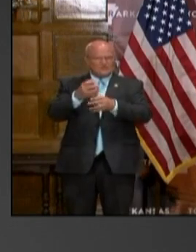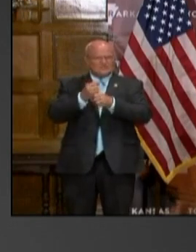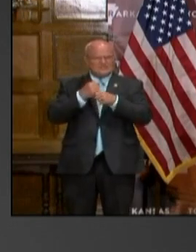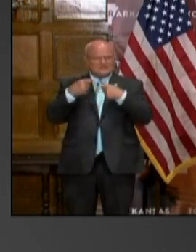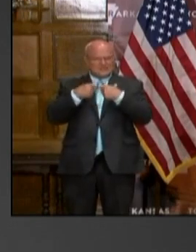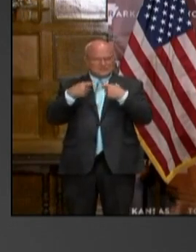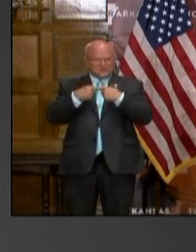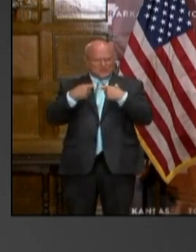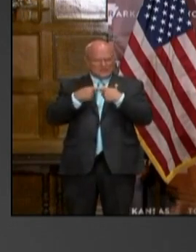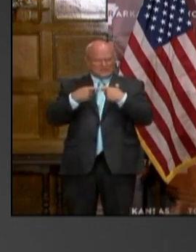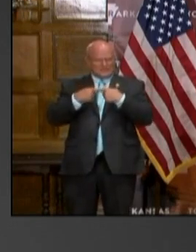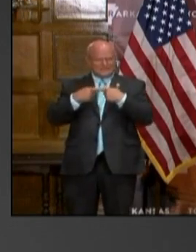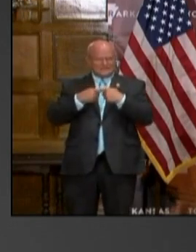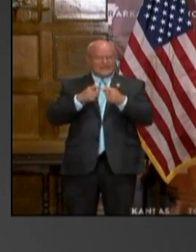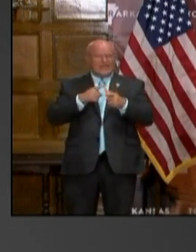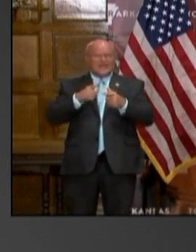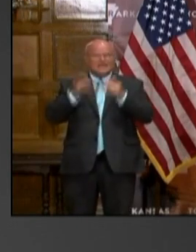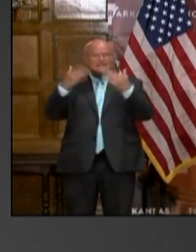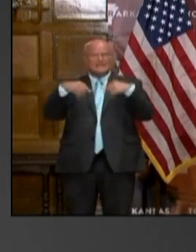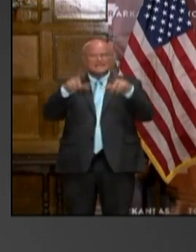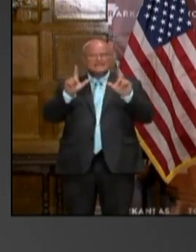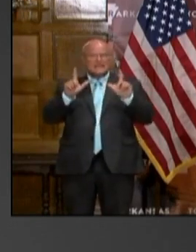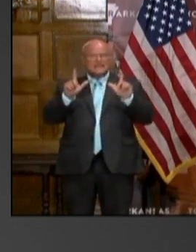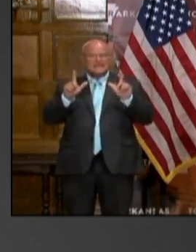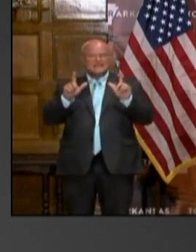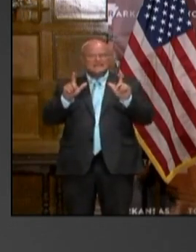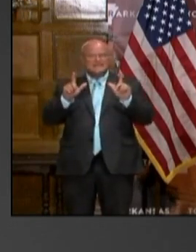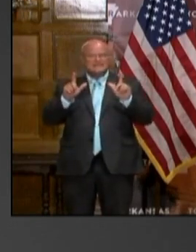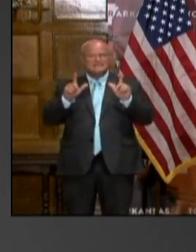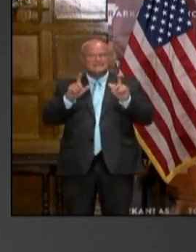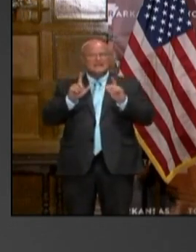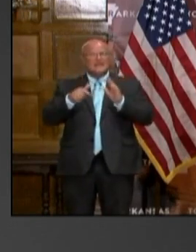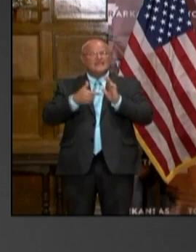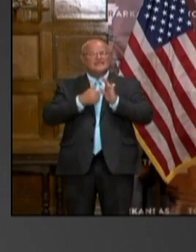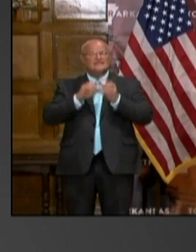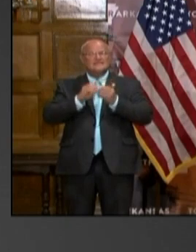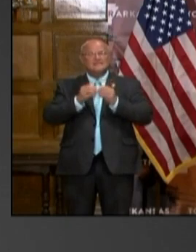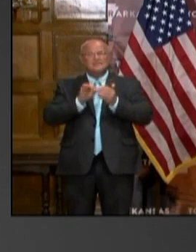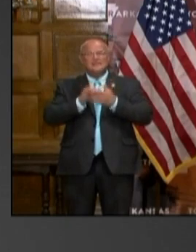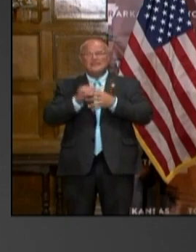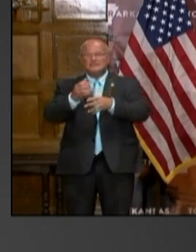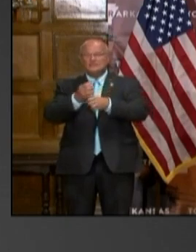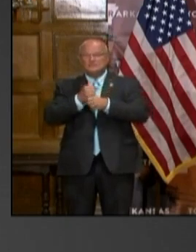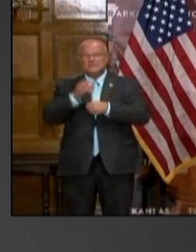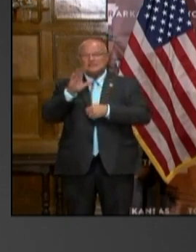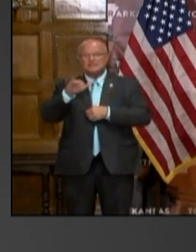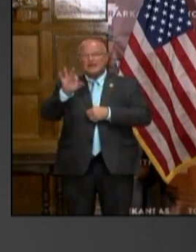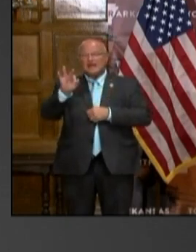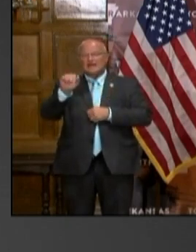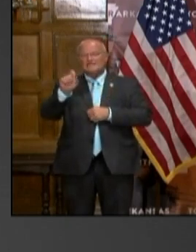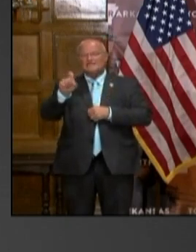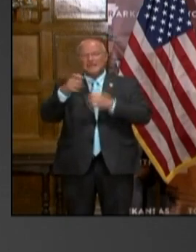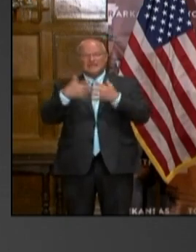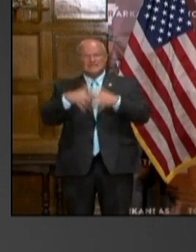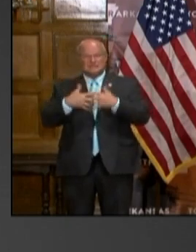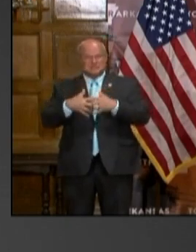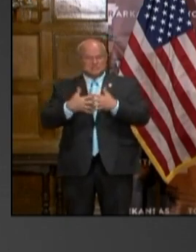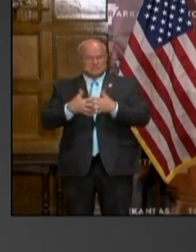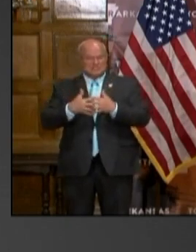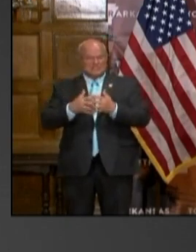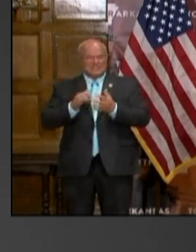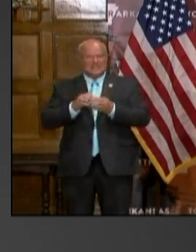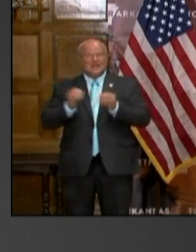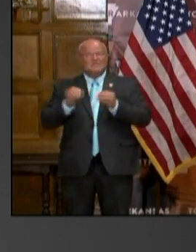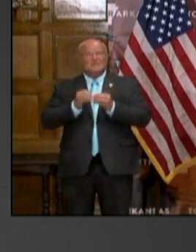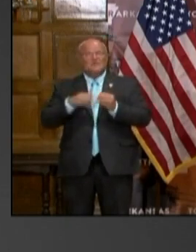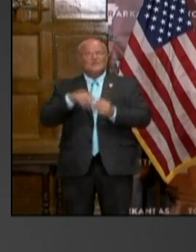received electronically. And then if you go to the next slide, this is the number that is received by fax machine, which is